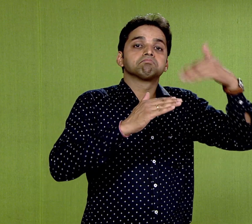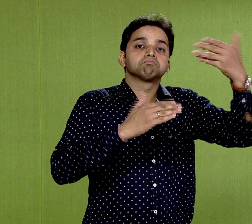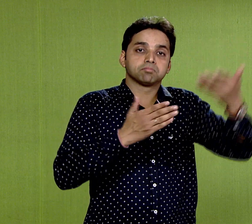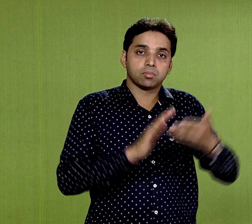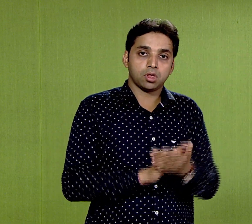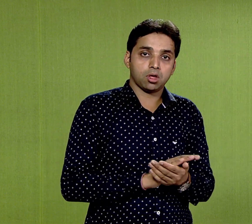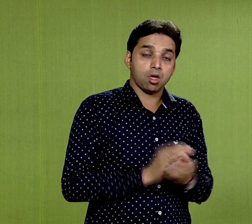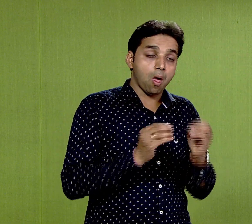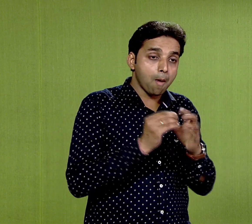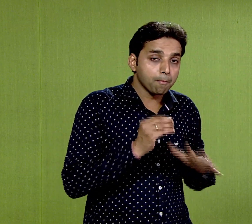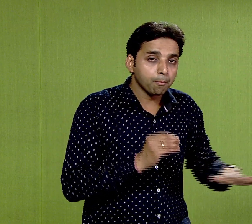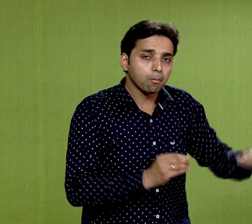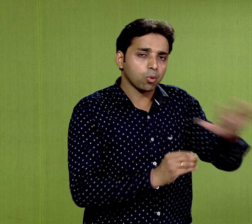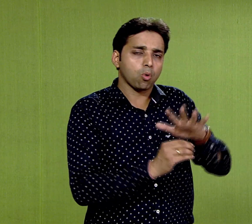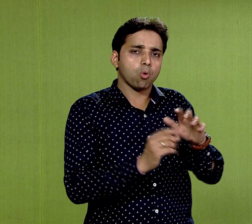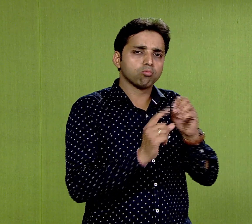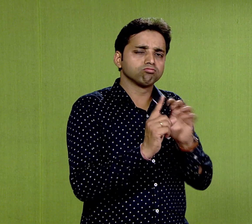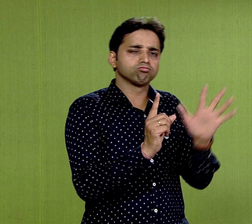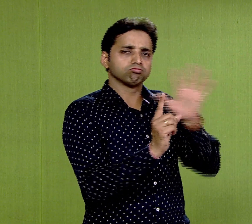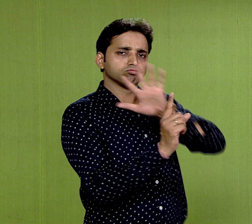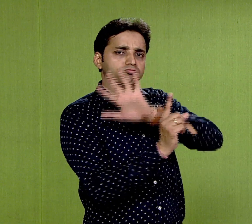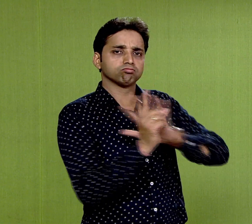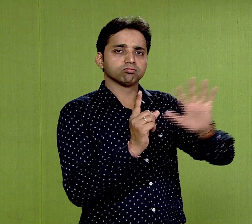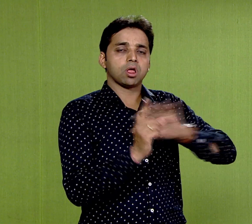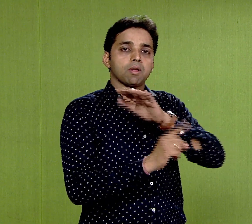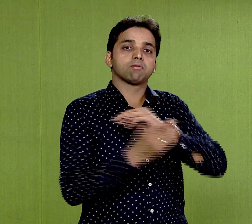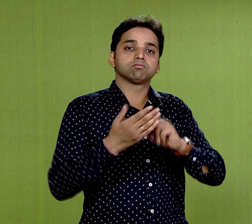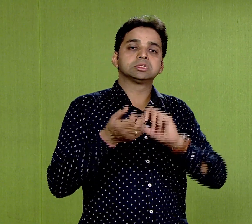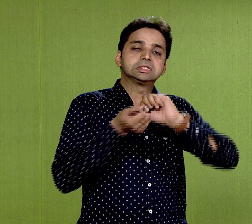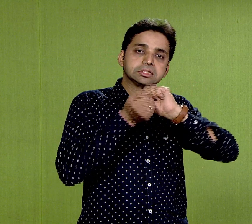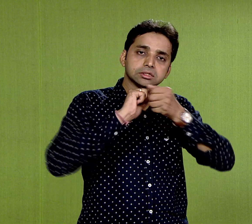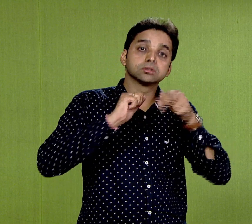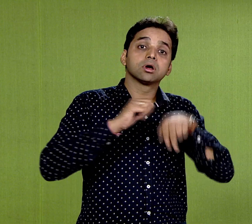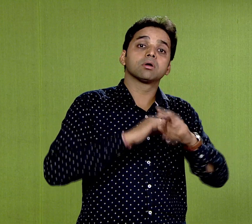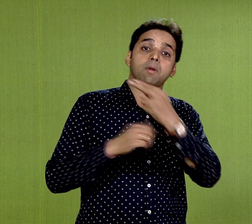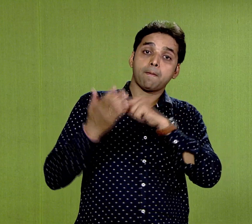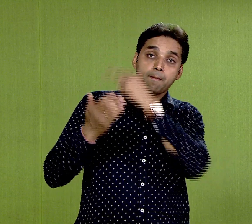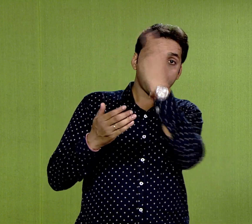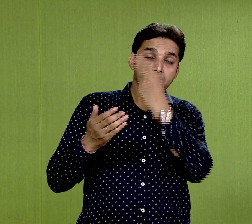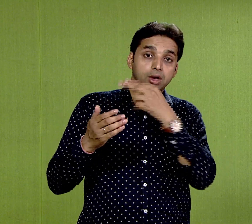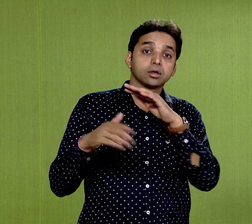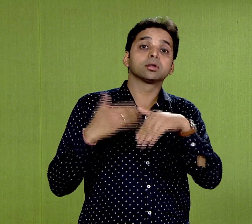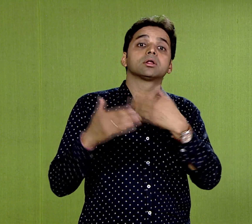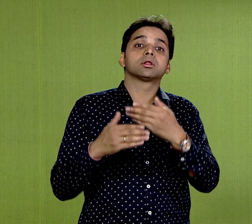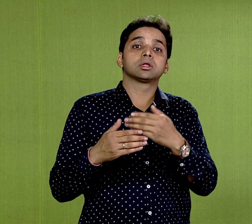brought revolutionary changes to paintings and sensual illustrations.